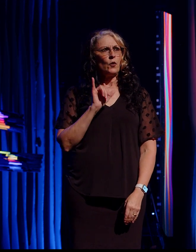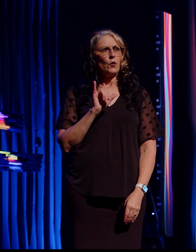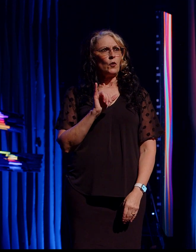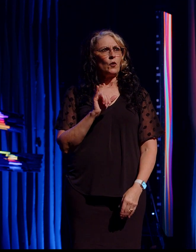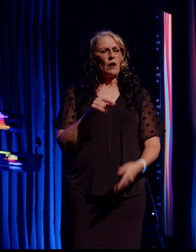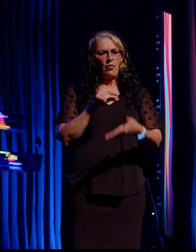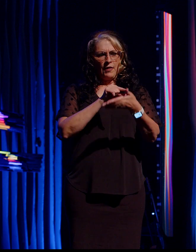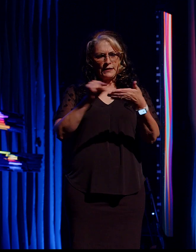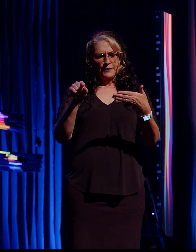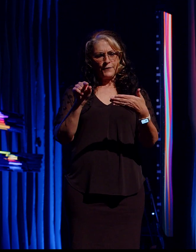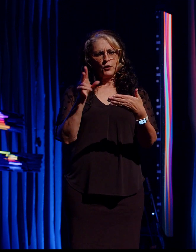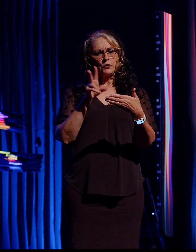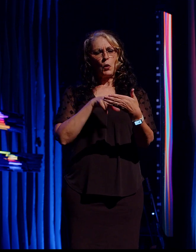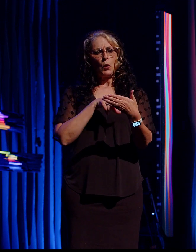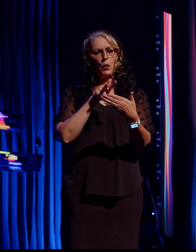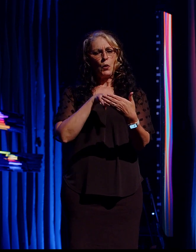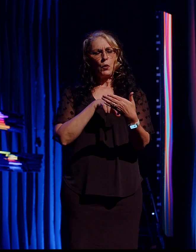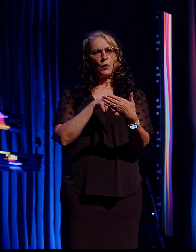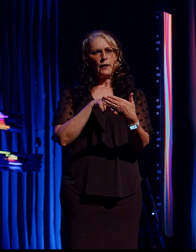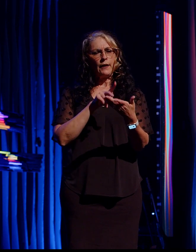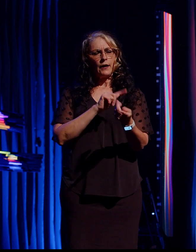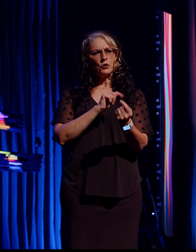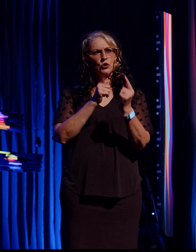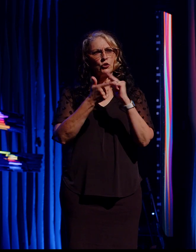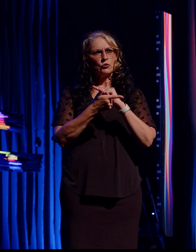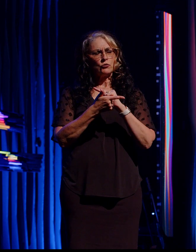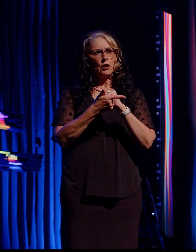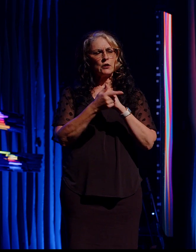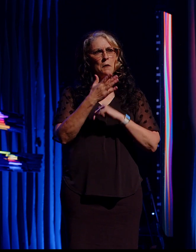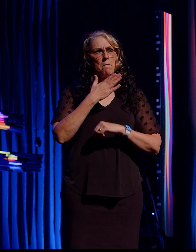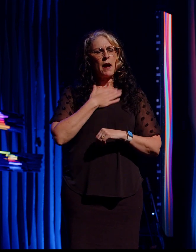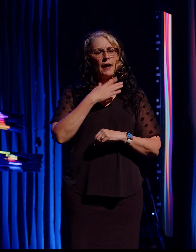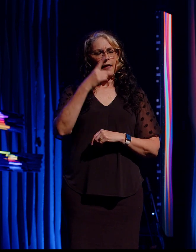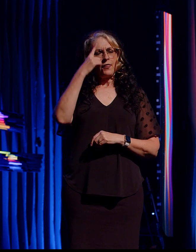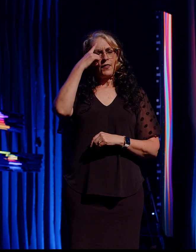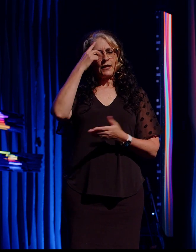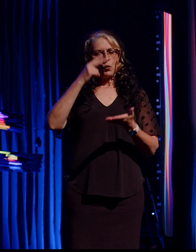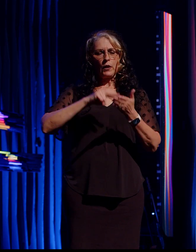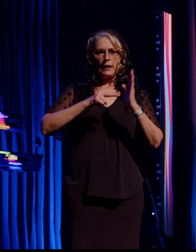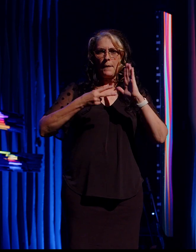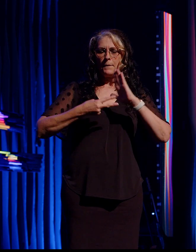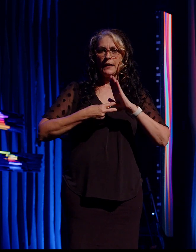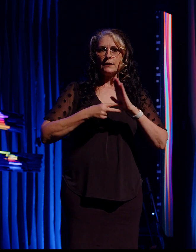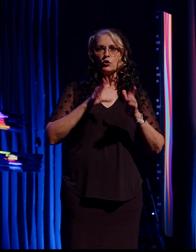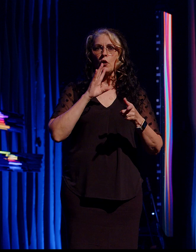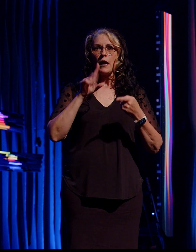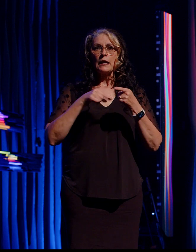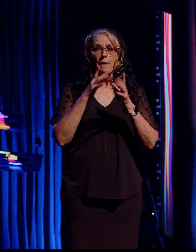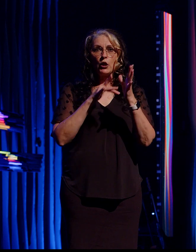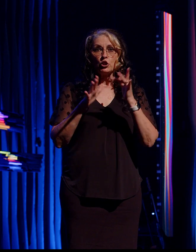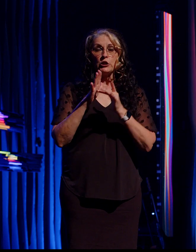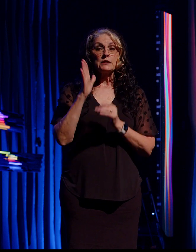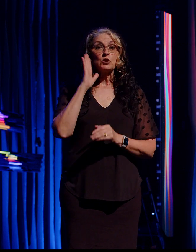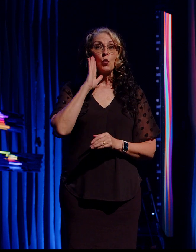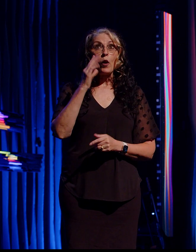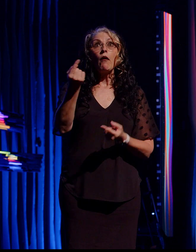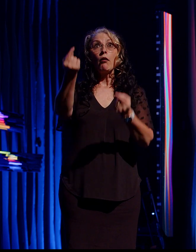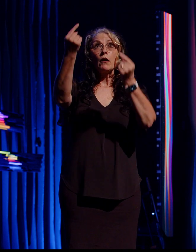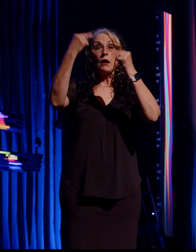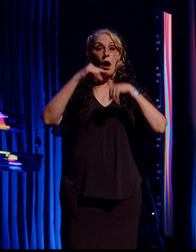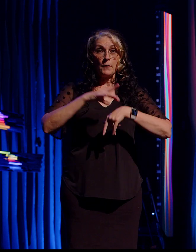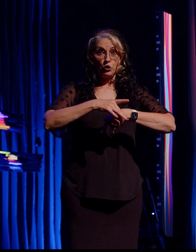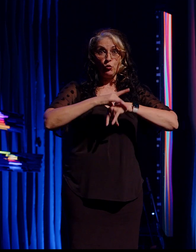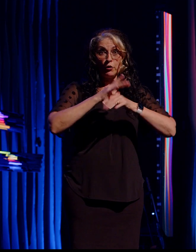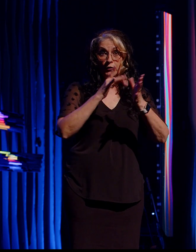loved this verse, and this just transformed my thinking and what it means to fear God as we are told about Jesus who's going to come to this